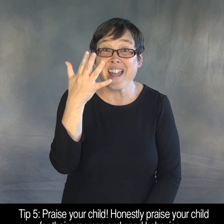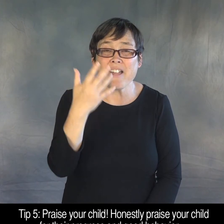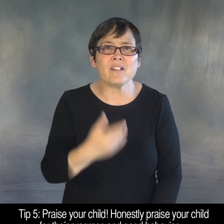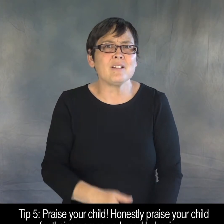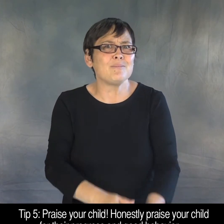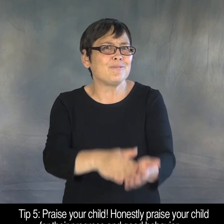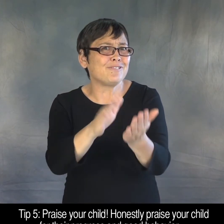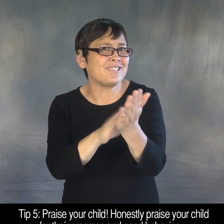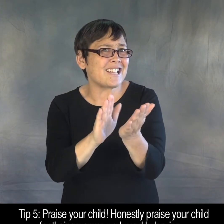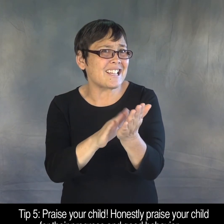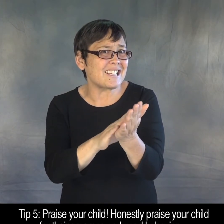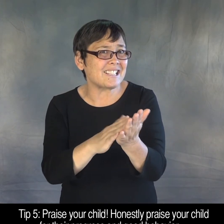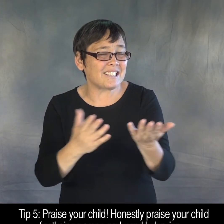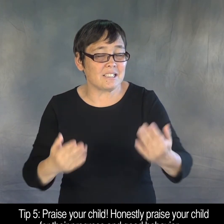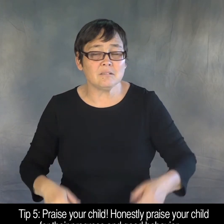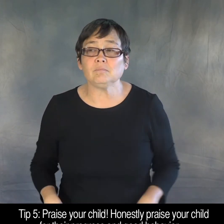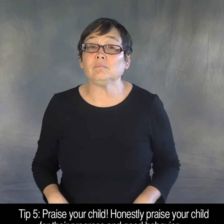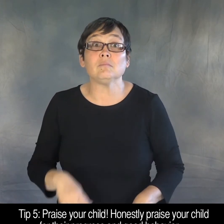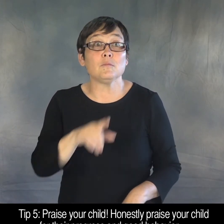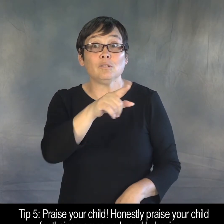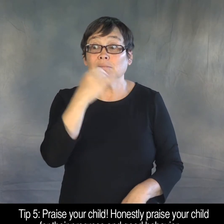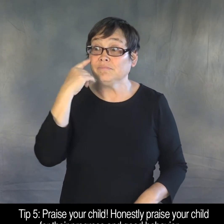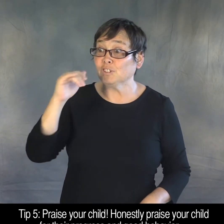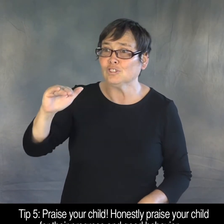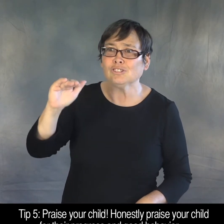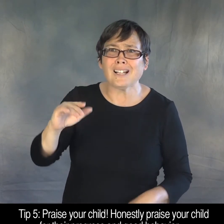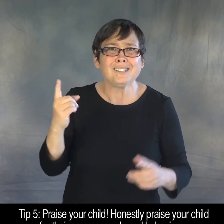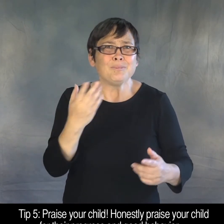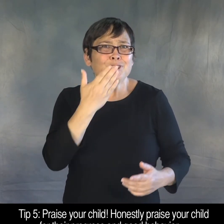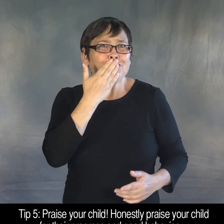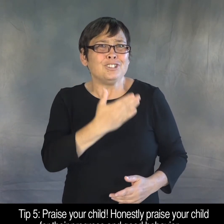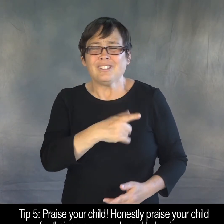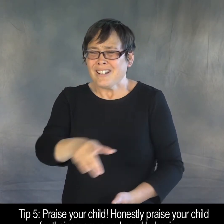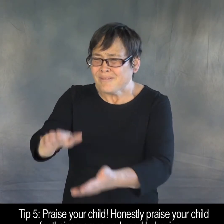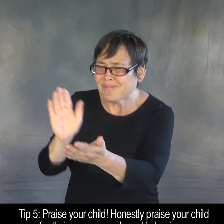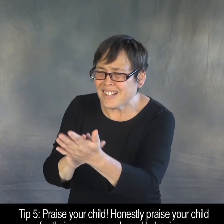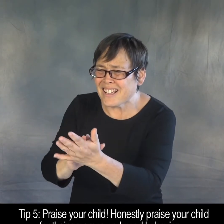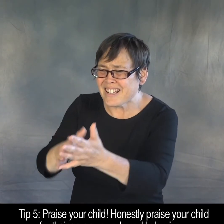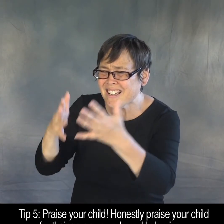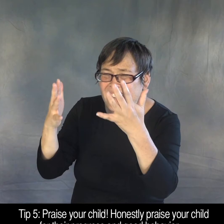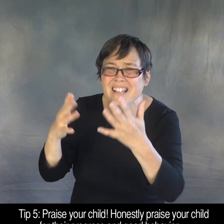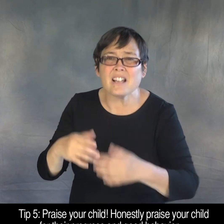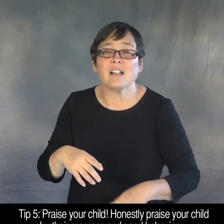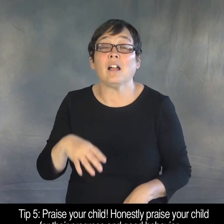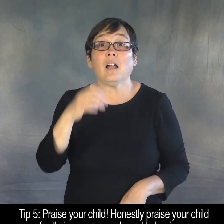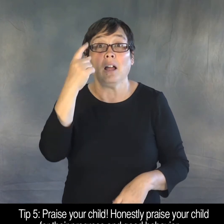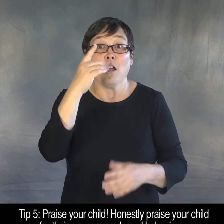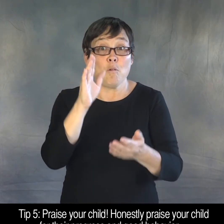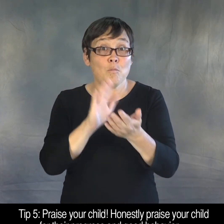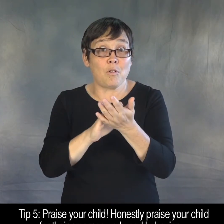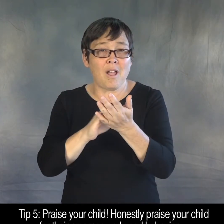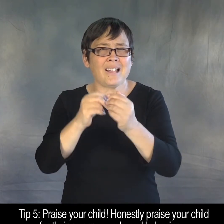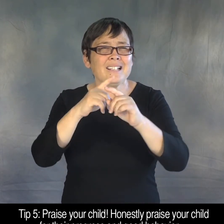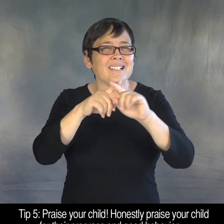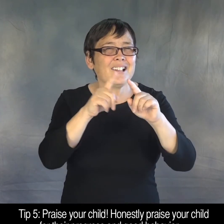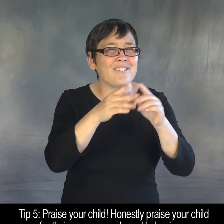Tip 5. Praise your child. Honestly praise your child for their progress and good behavior.